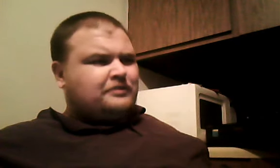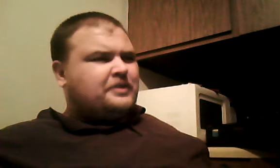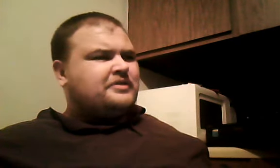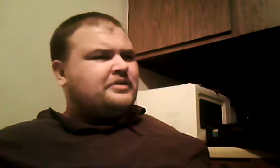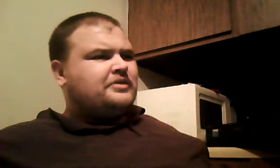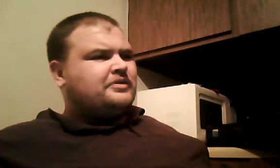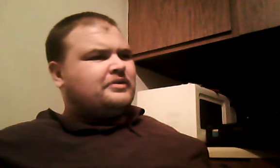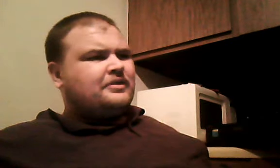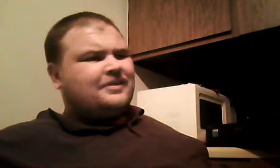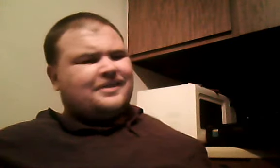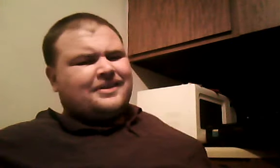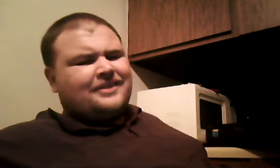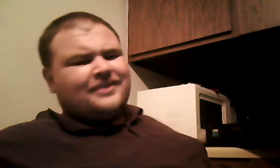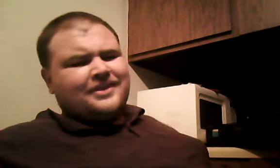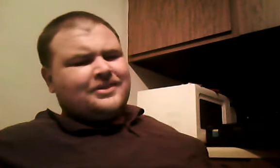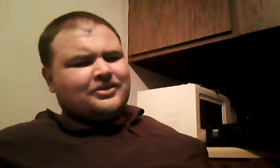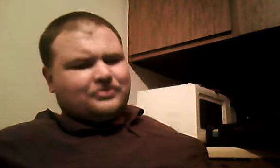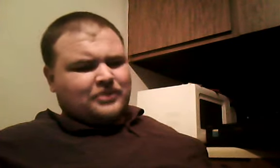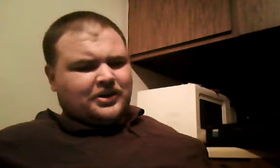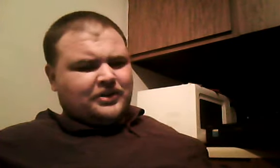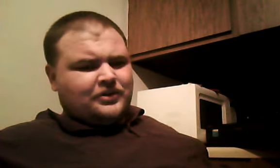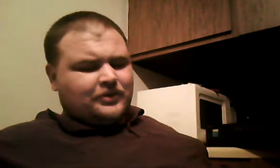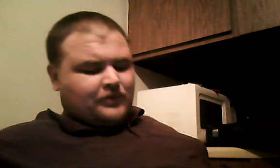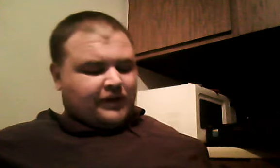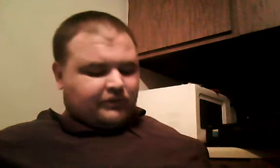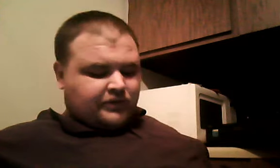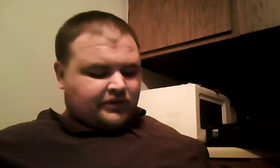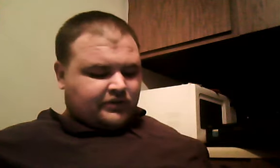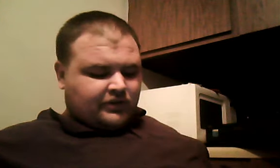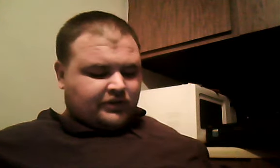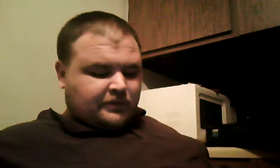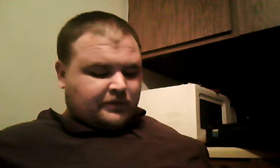basically, I mean, they're just redoing the rivalry. That's all they just said.